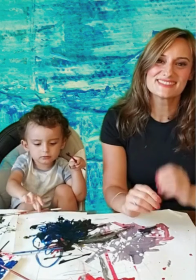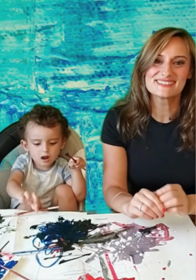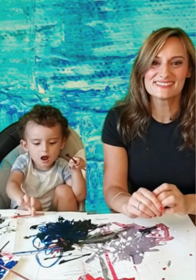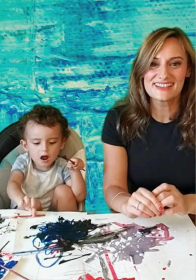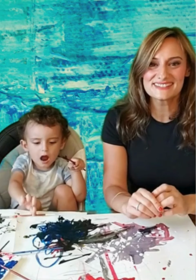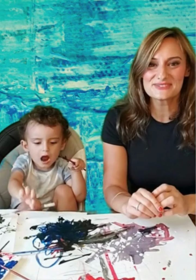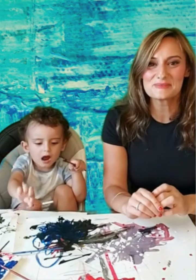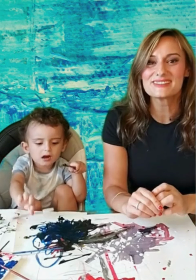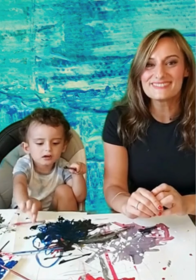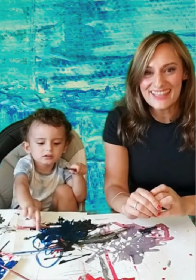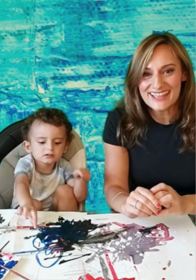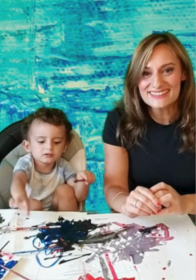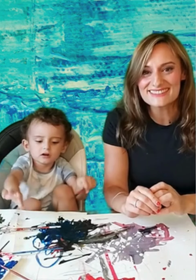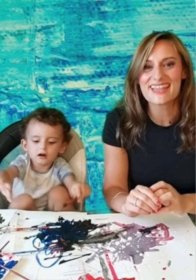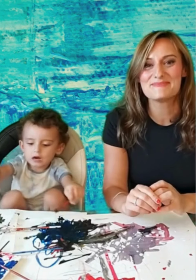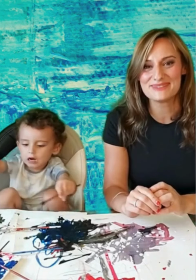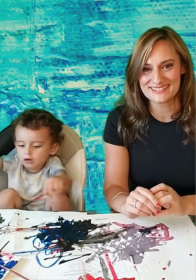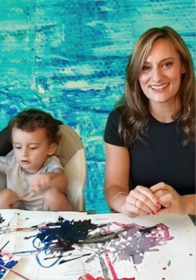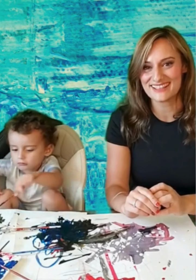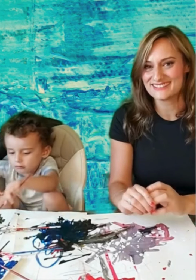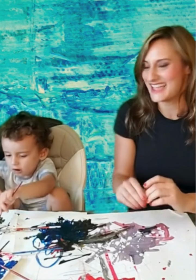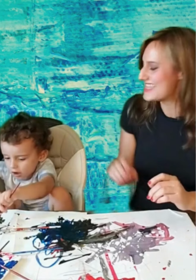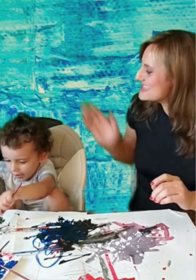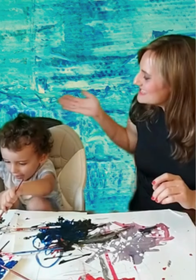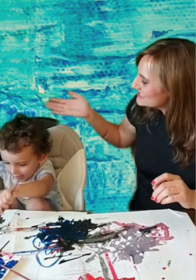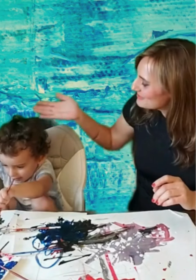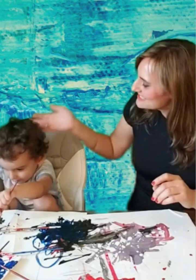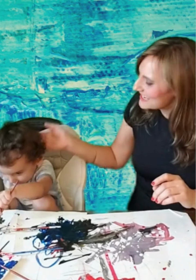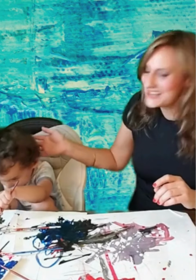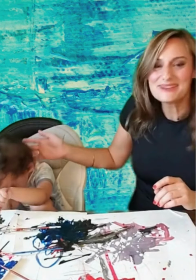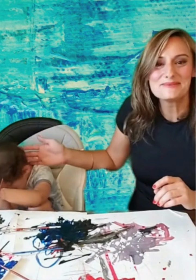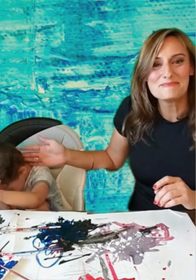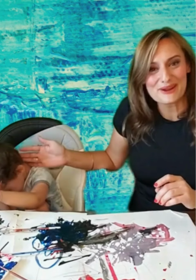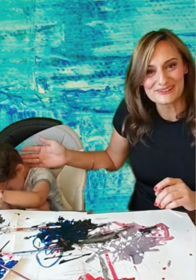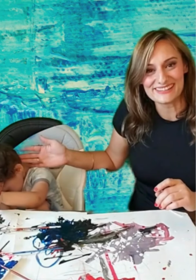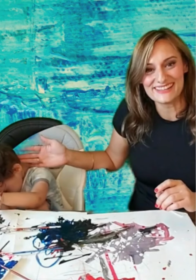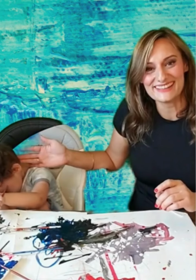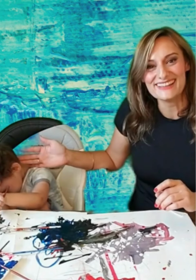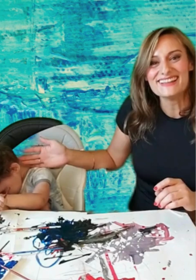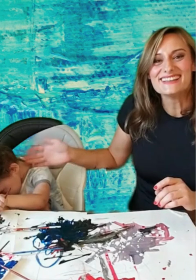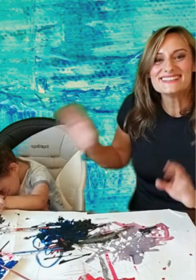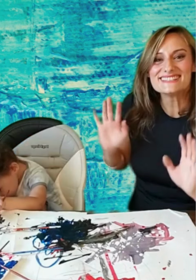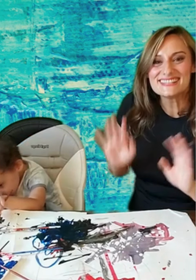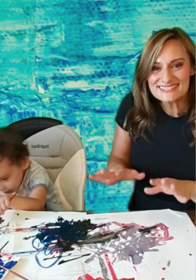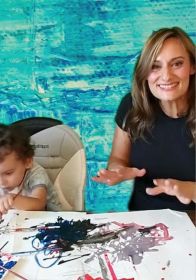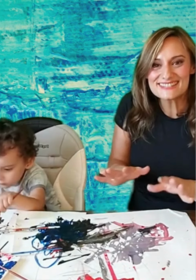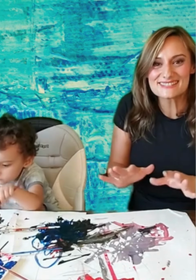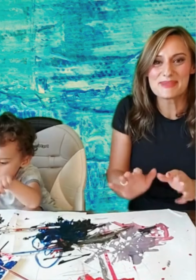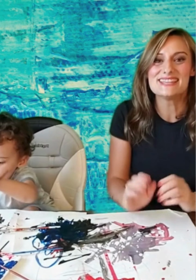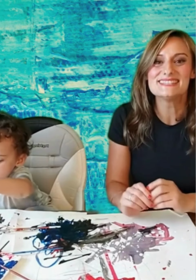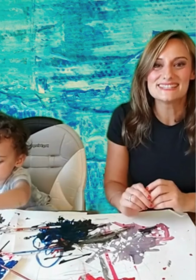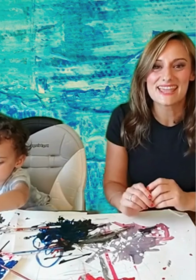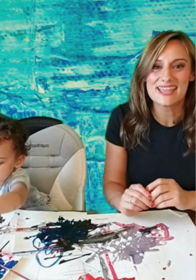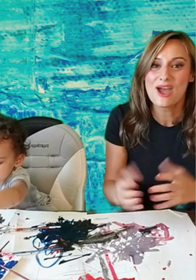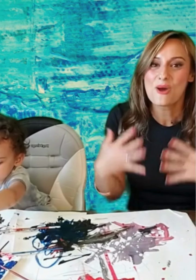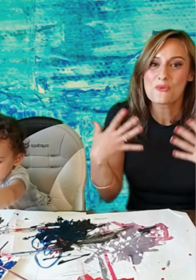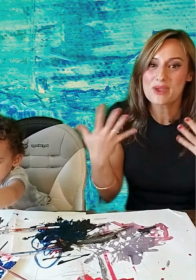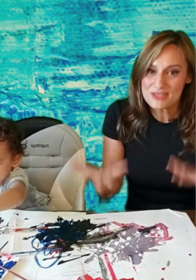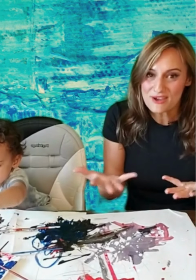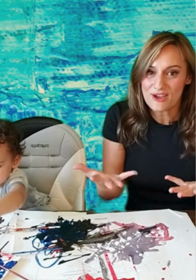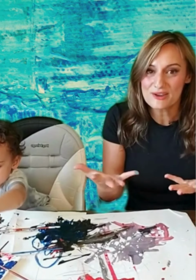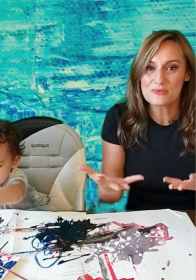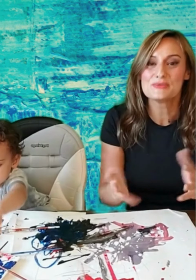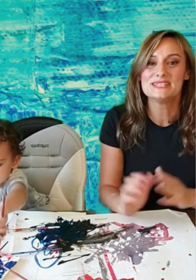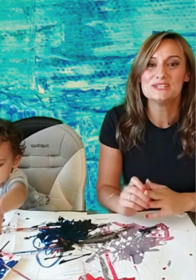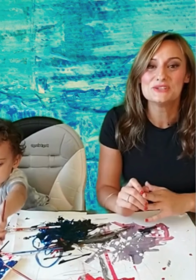Hey everyone, this is Alexis from Little Hands and Big Signs, and this is my son, Marley. Since this is a painting day,